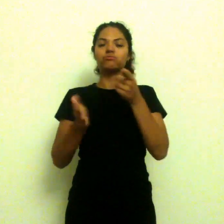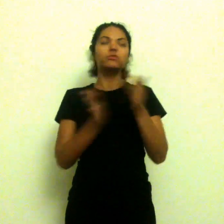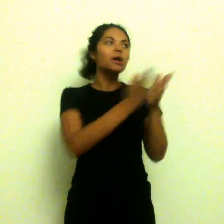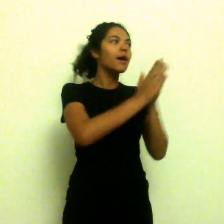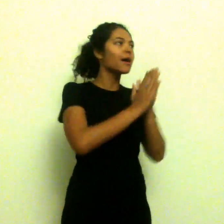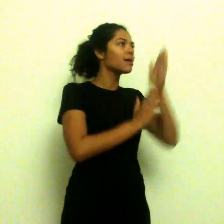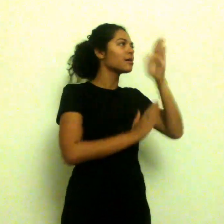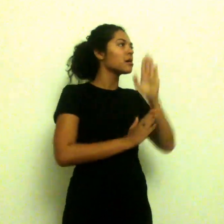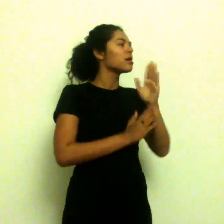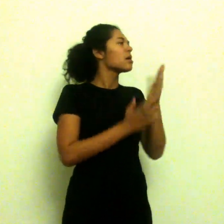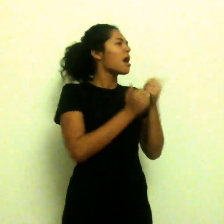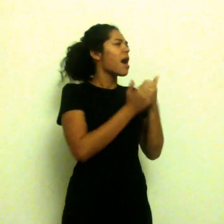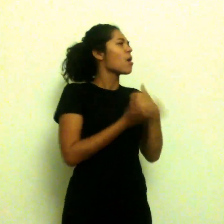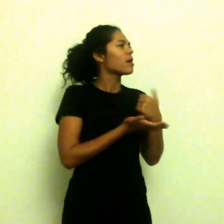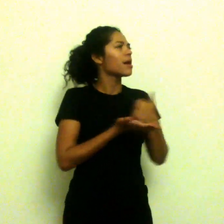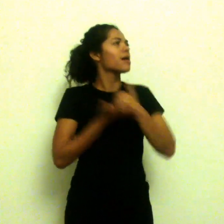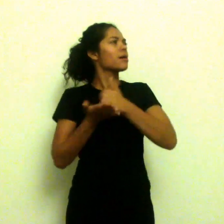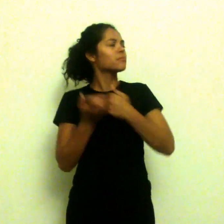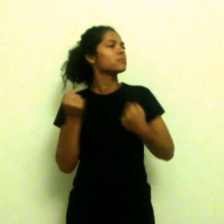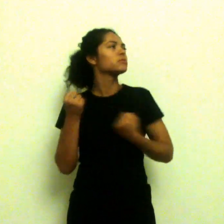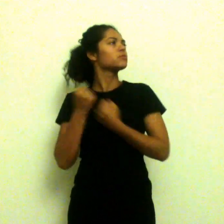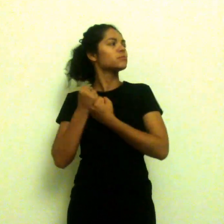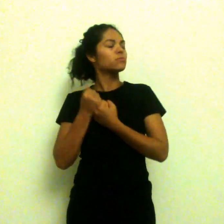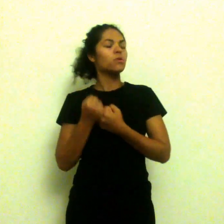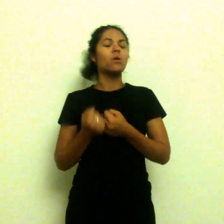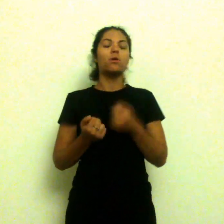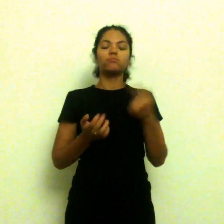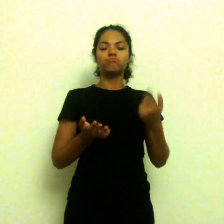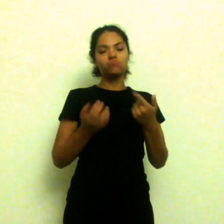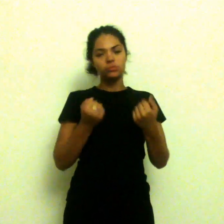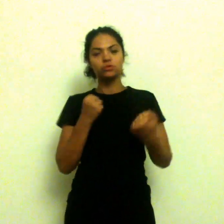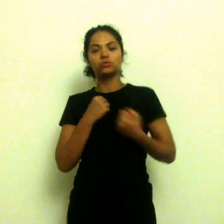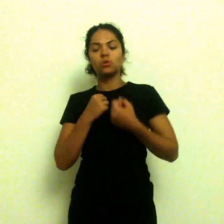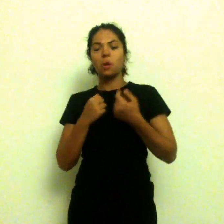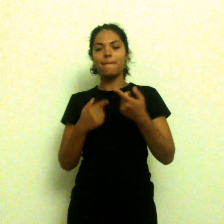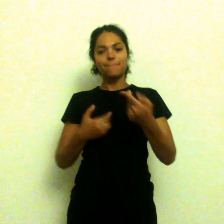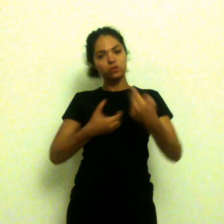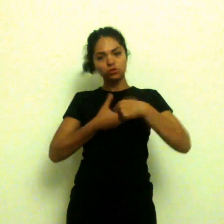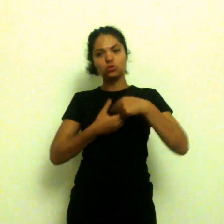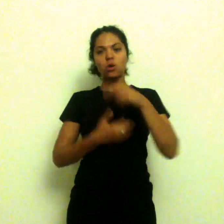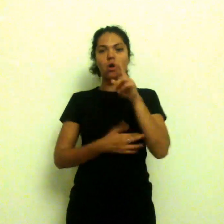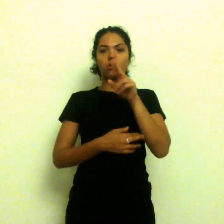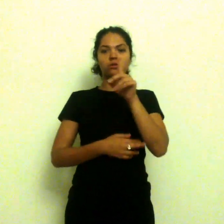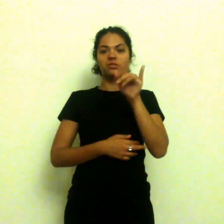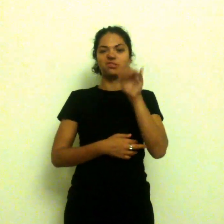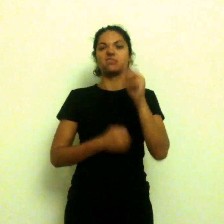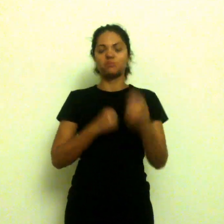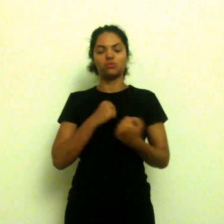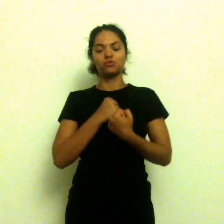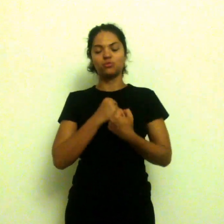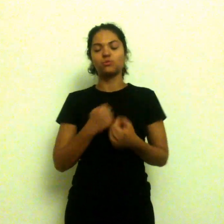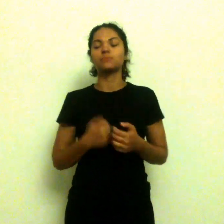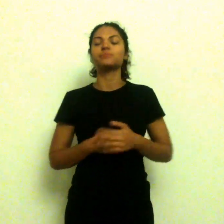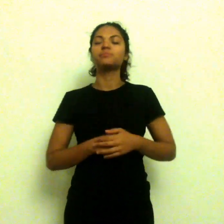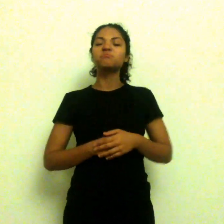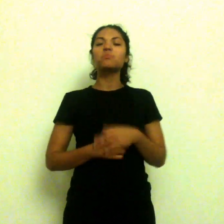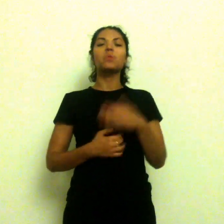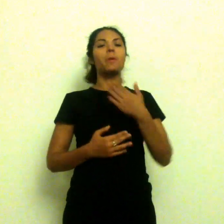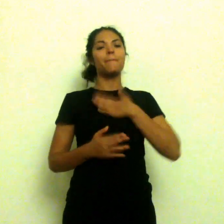with RZIM at this time. We'll be grateful, and on behalf of our entire worldwide team, this is Ravi Zacharias saying thank you